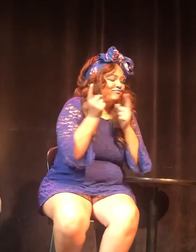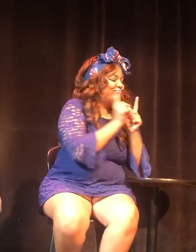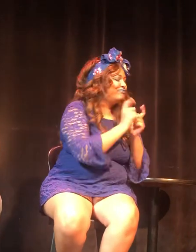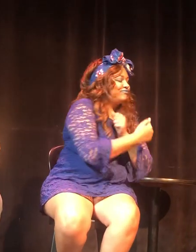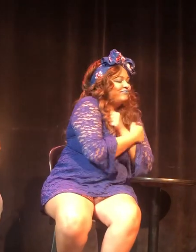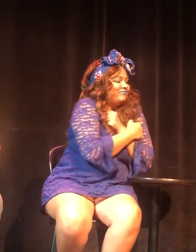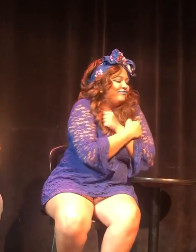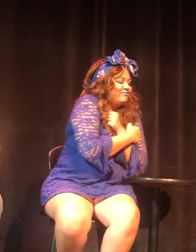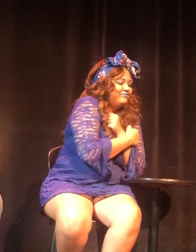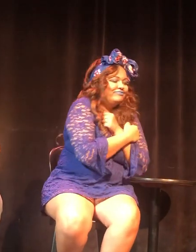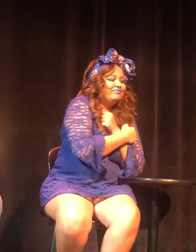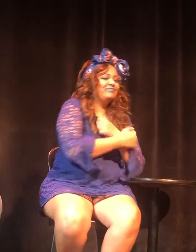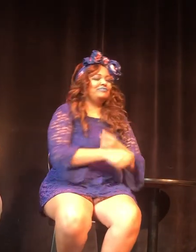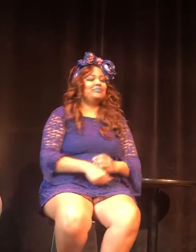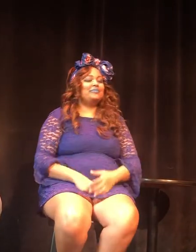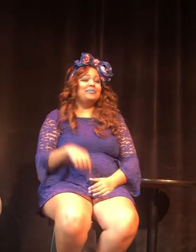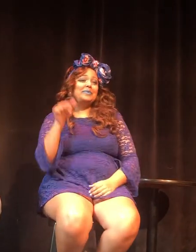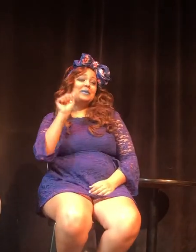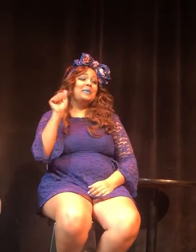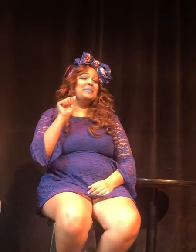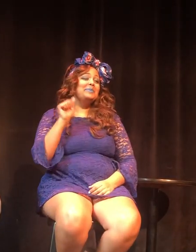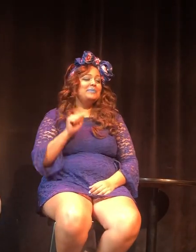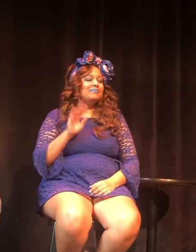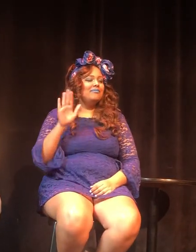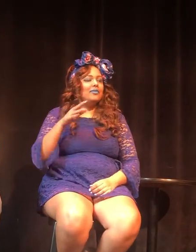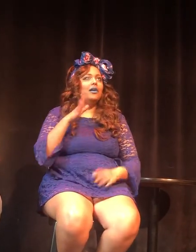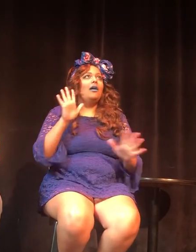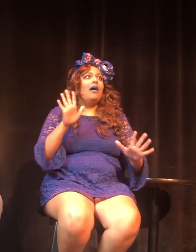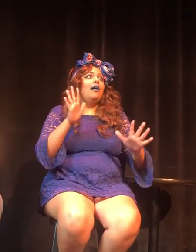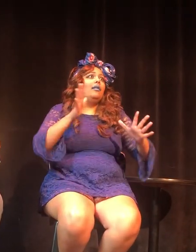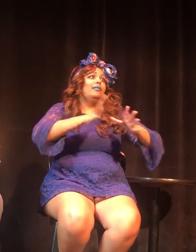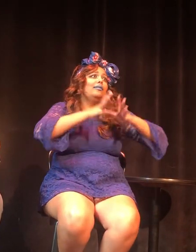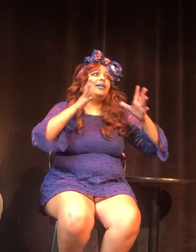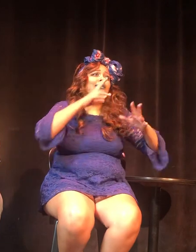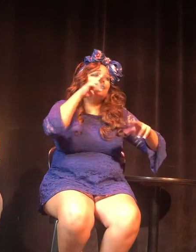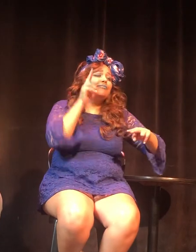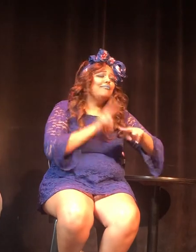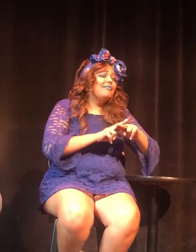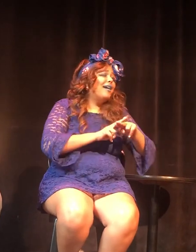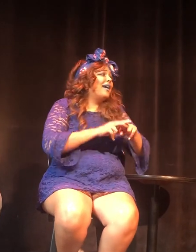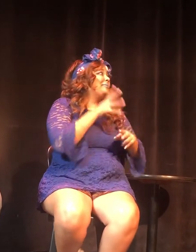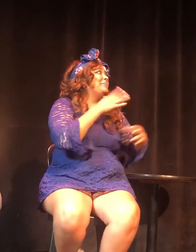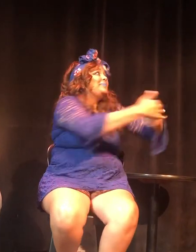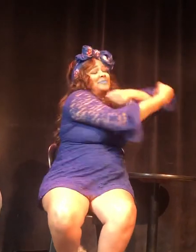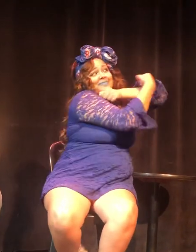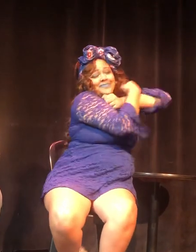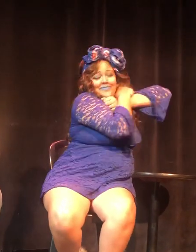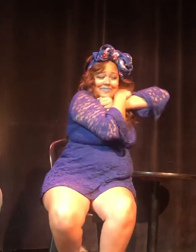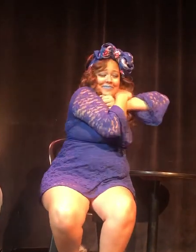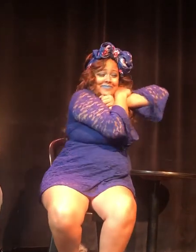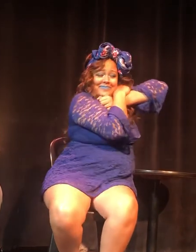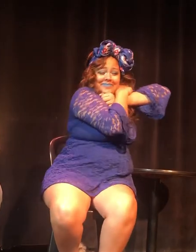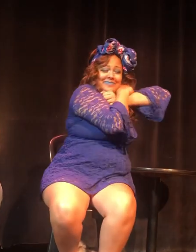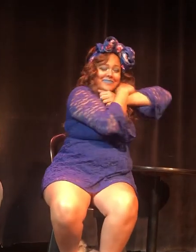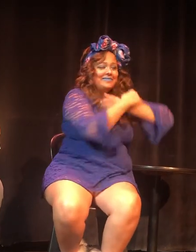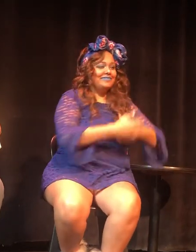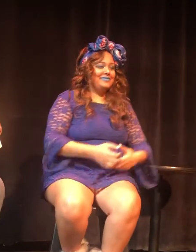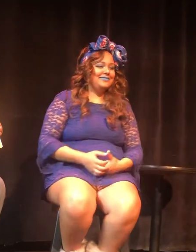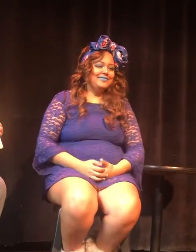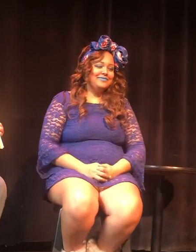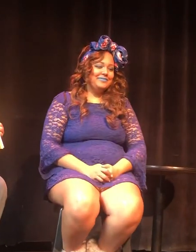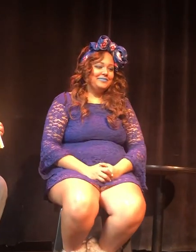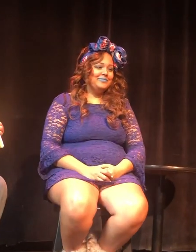said, Abby was really fun, hugging her mom. Derek said,